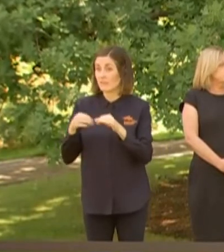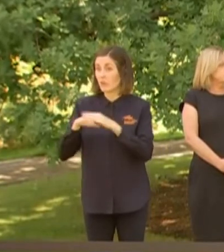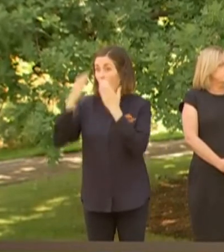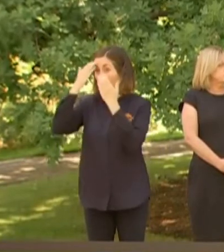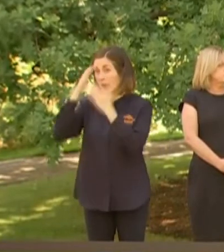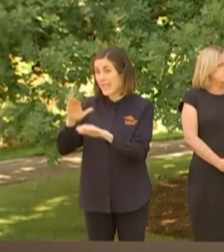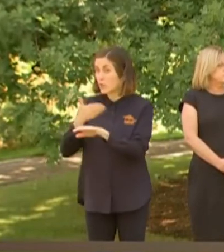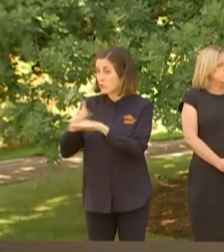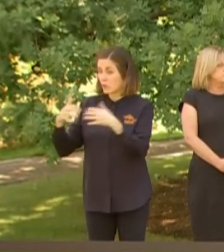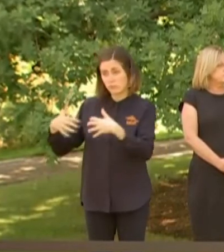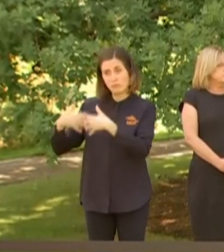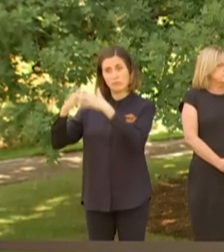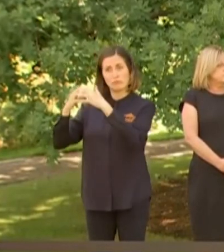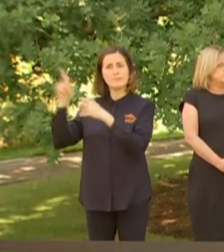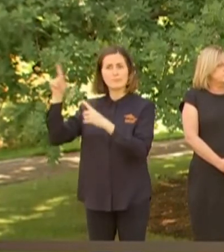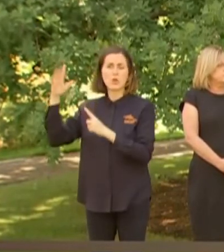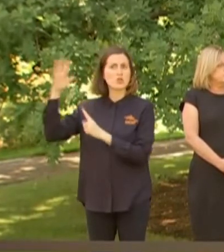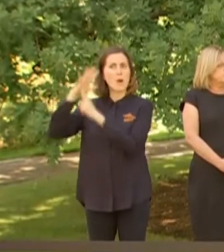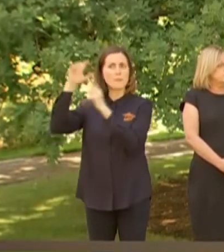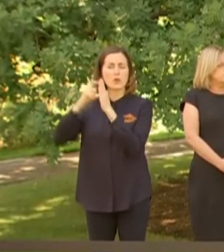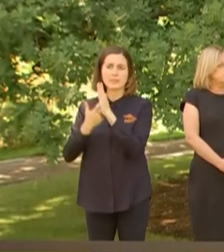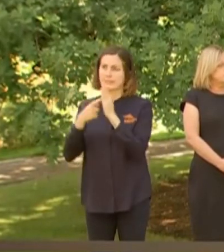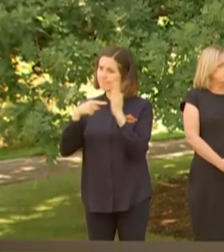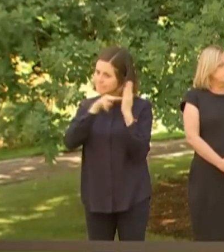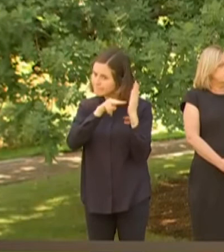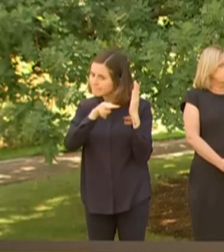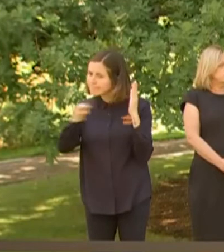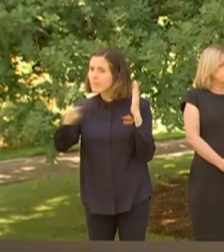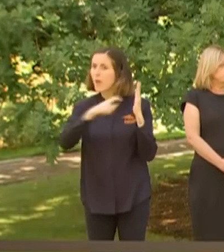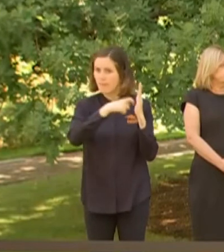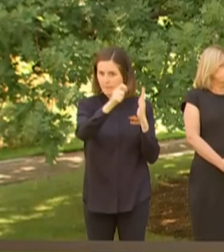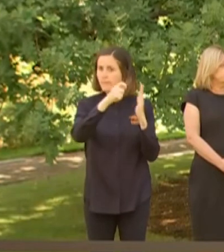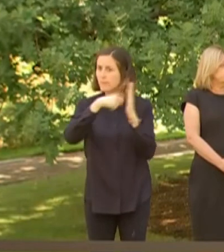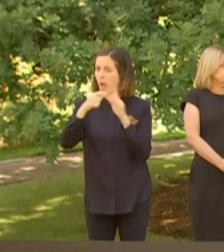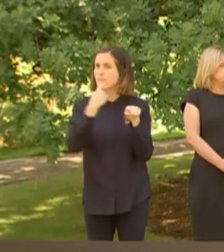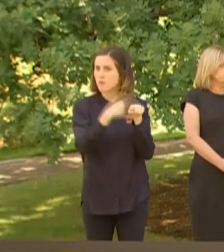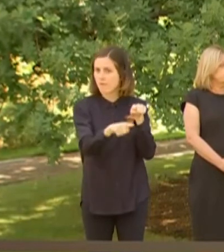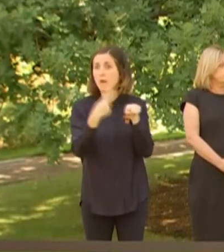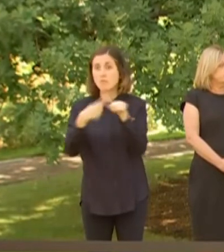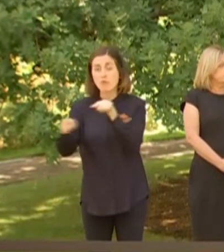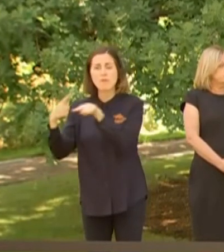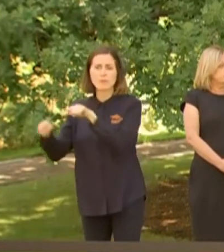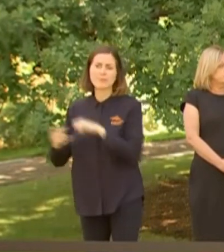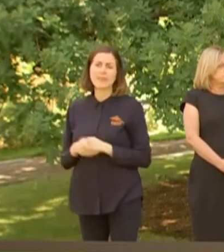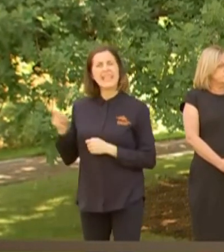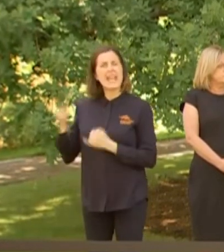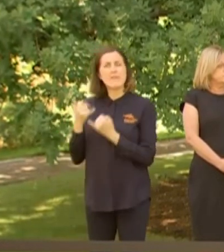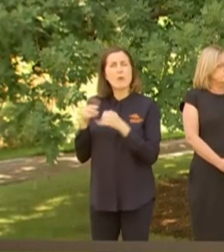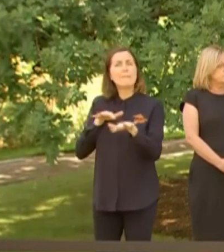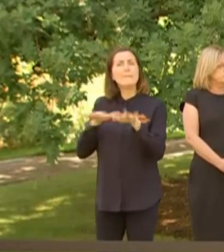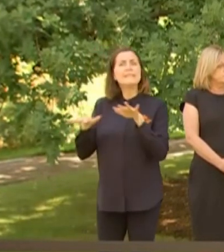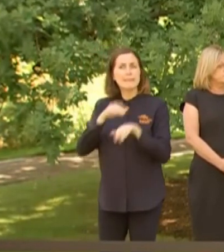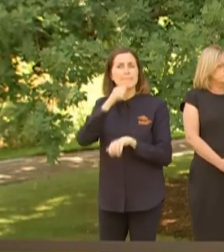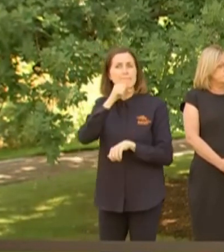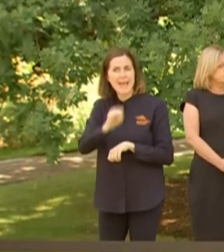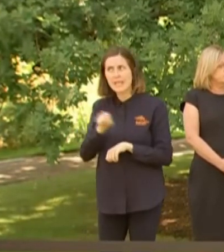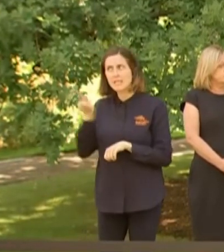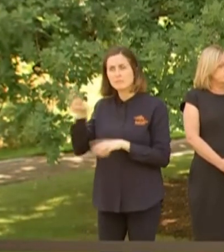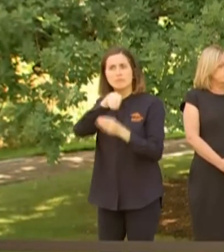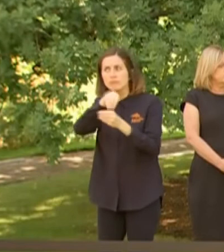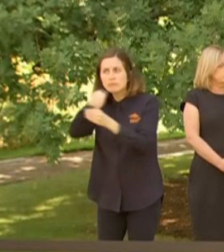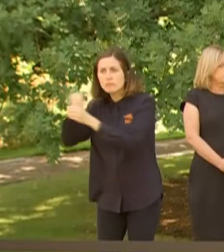He's been direct and at the centre of this, but it's appropriate. He's got other things to do, so do his deputies currently. So